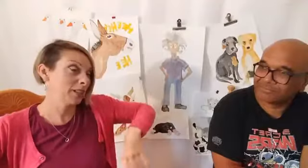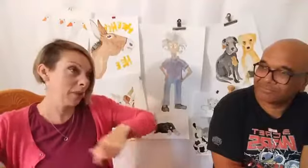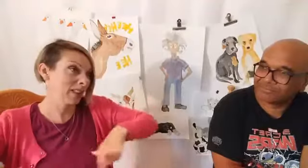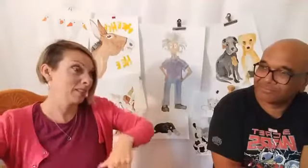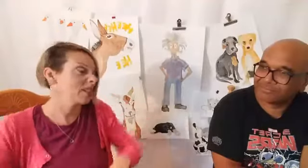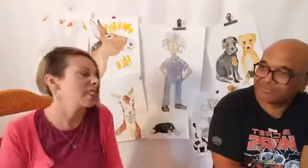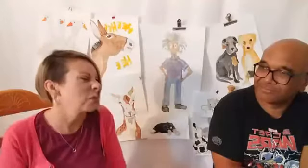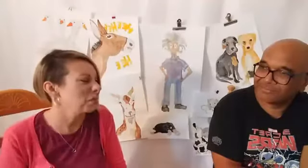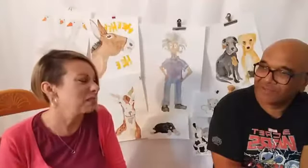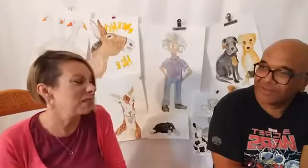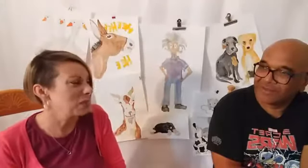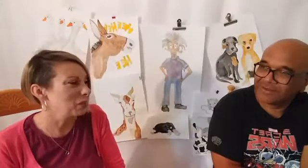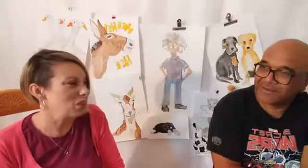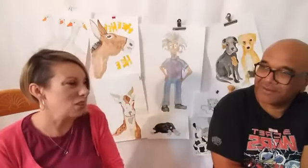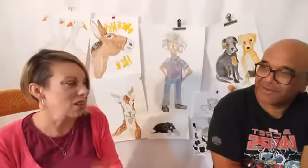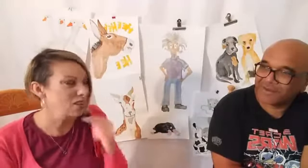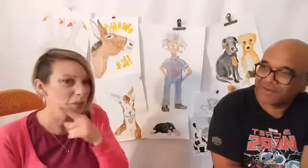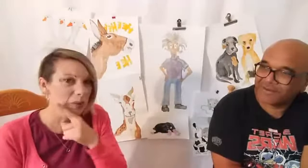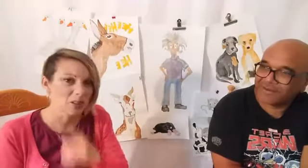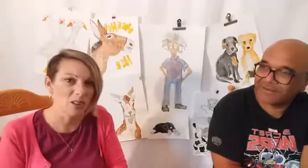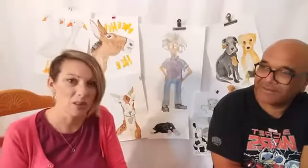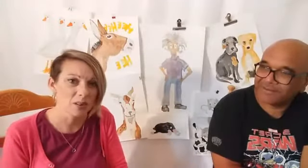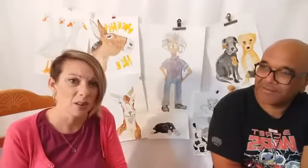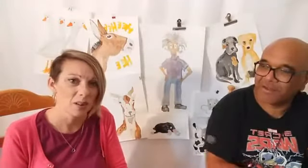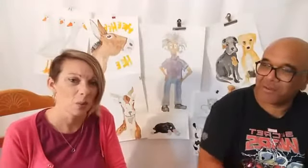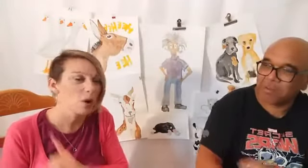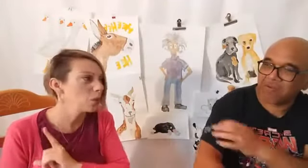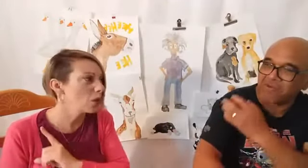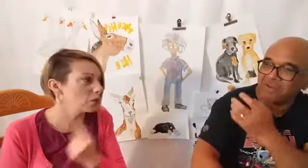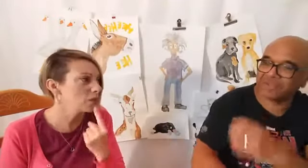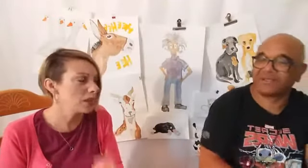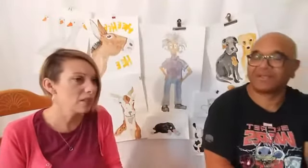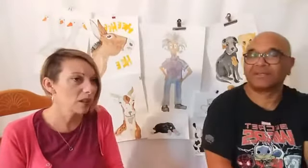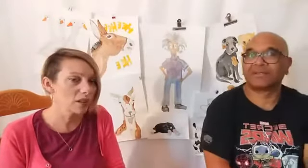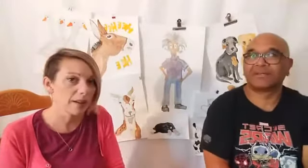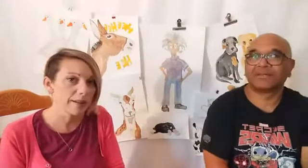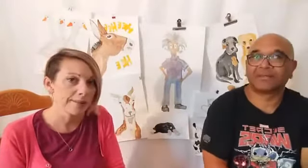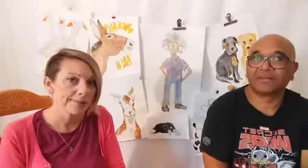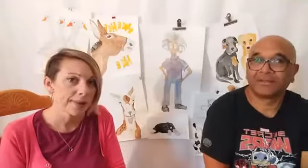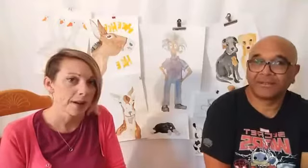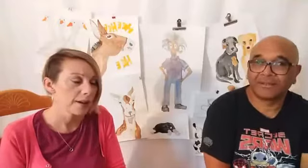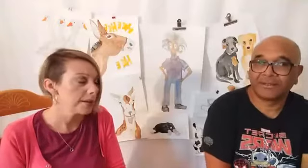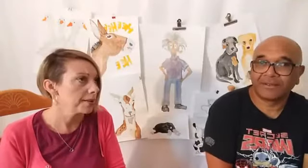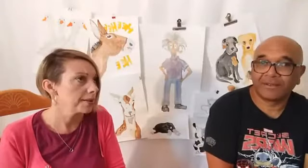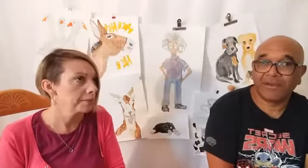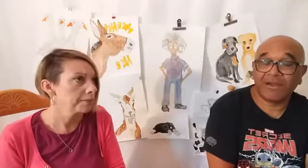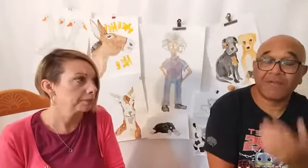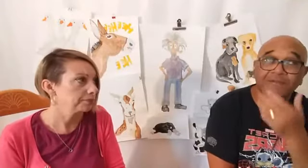farty pants? No, that'd be a bit strange. A bit strange, wouldn't it? Why would you say that? Yeah.